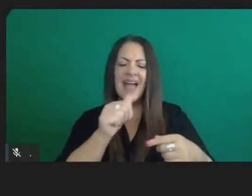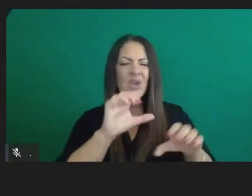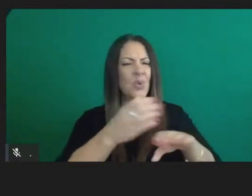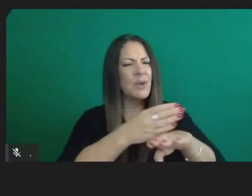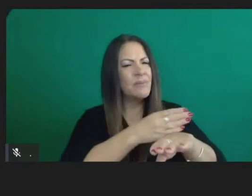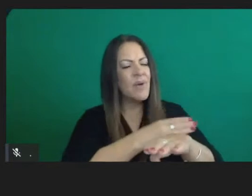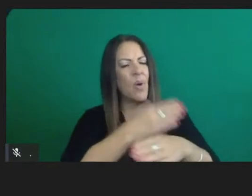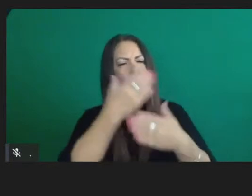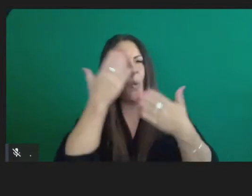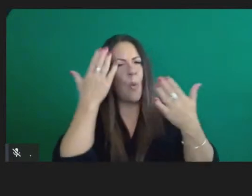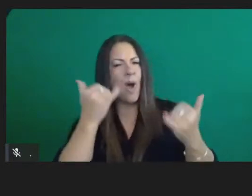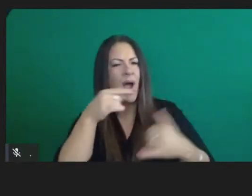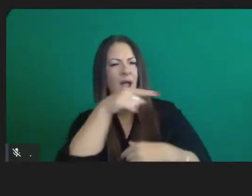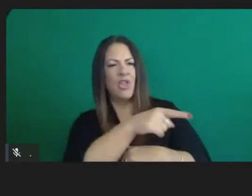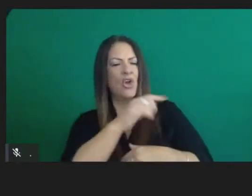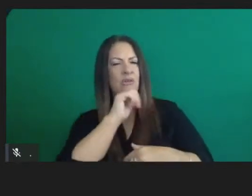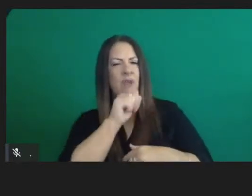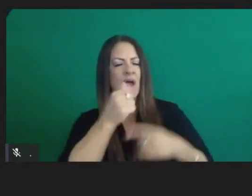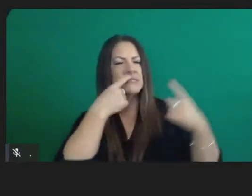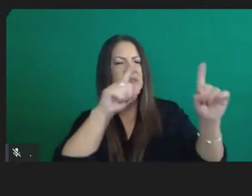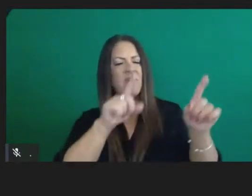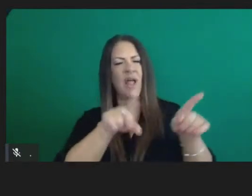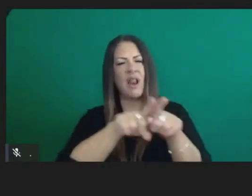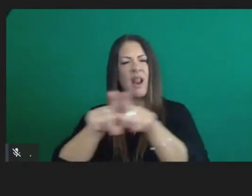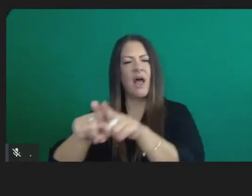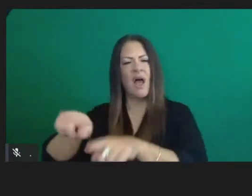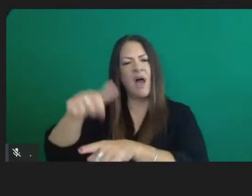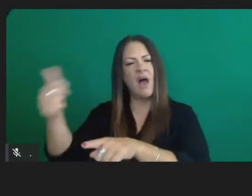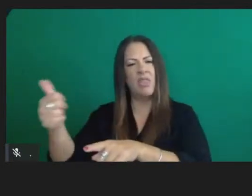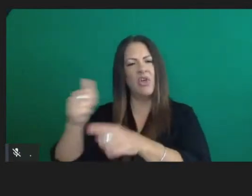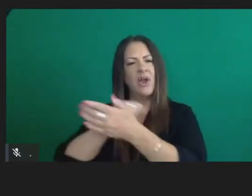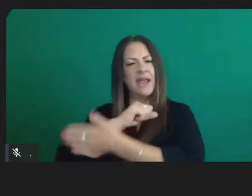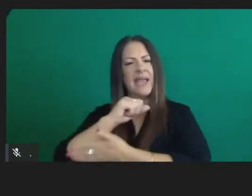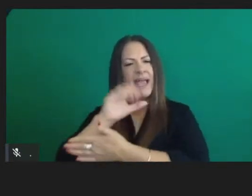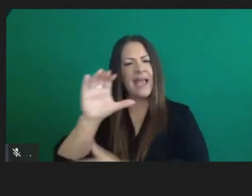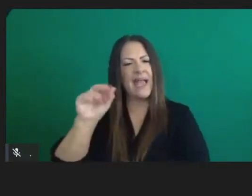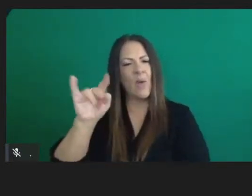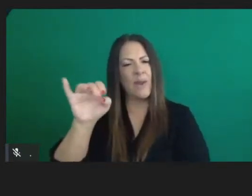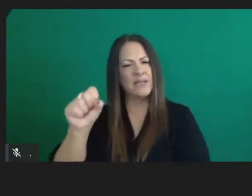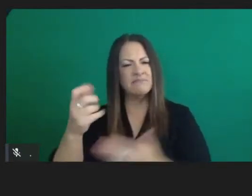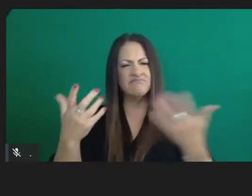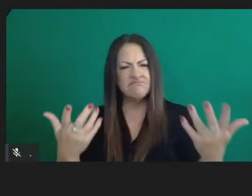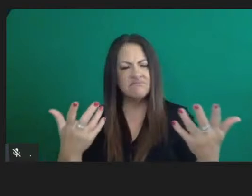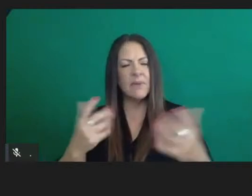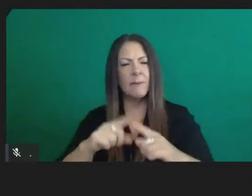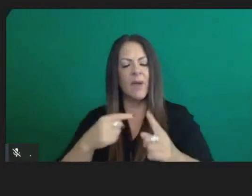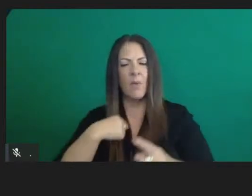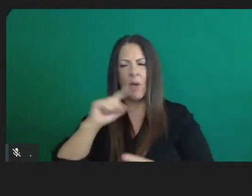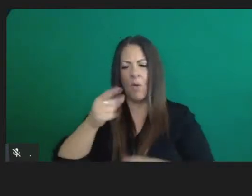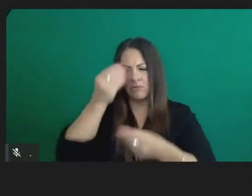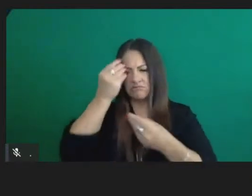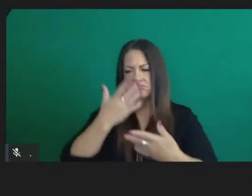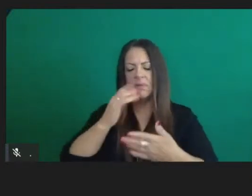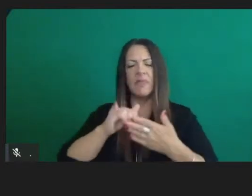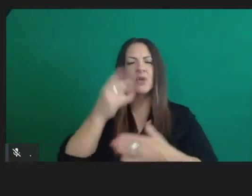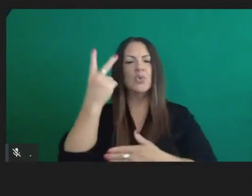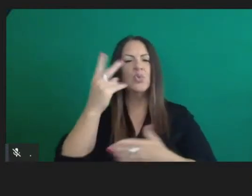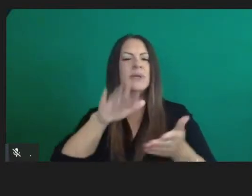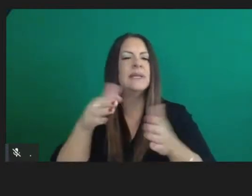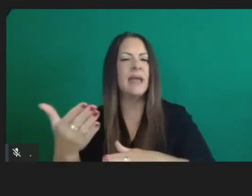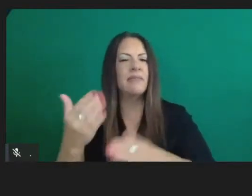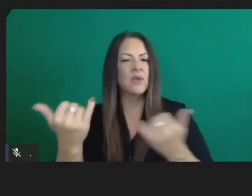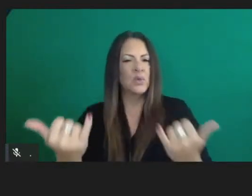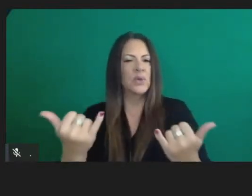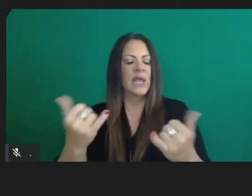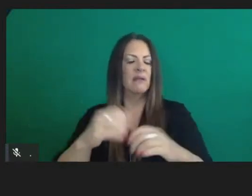that these successful counties are? And if I can also ask, we only have 2 reported deaths today, and first time in a long